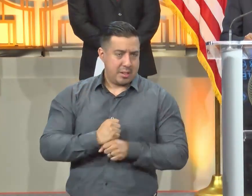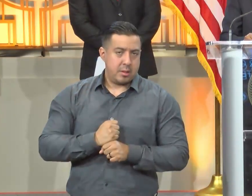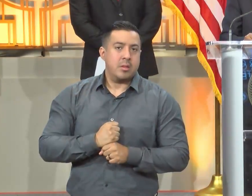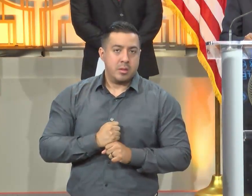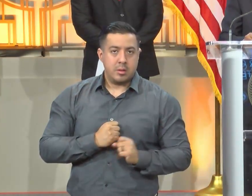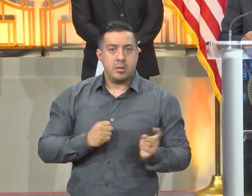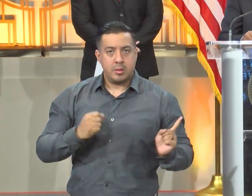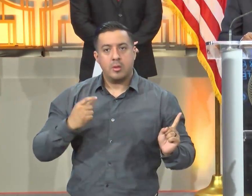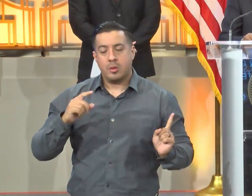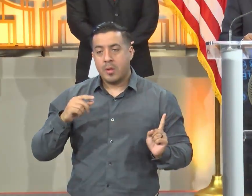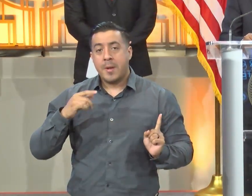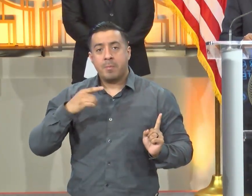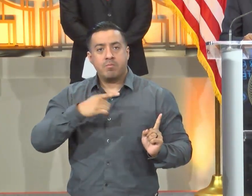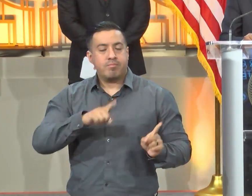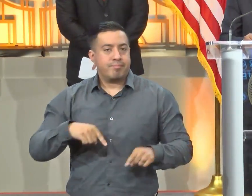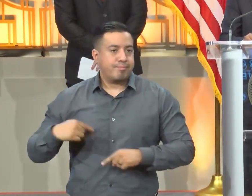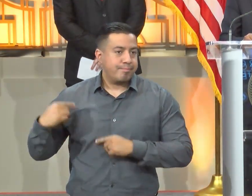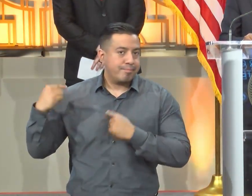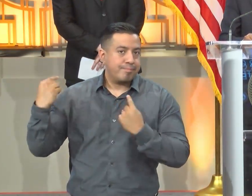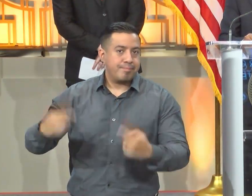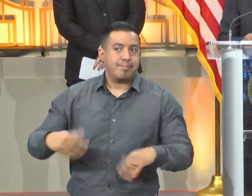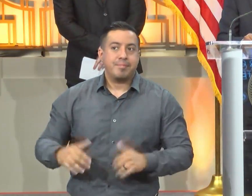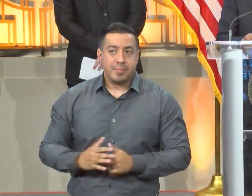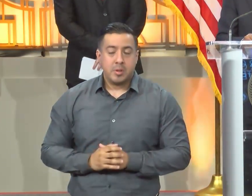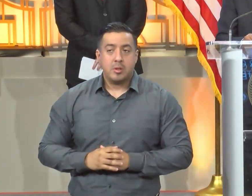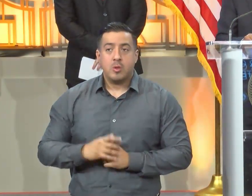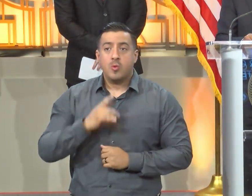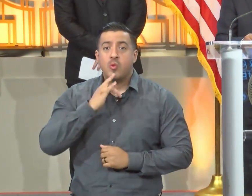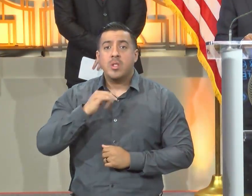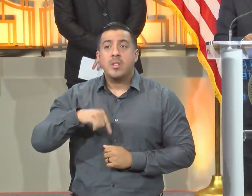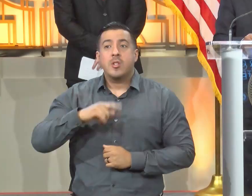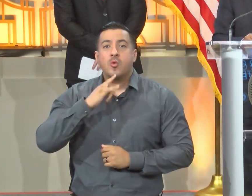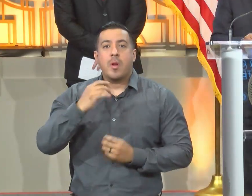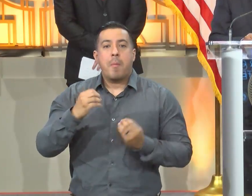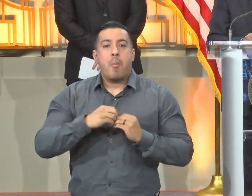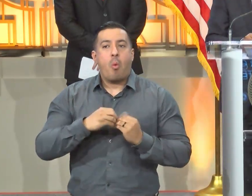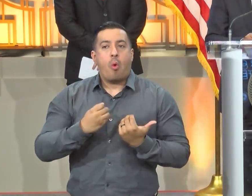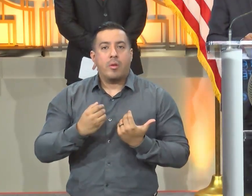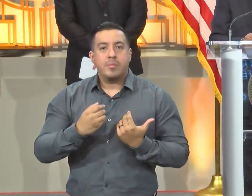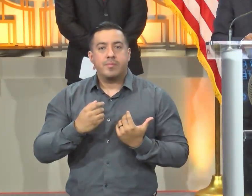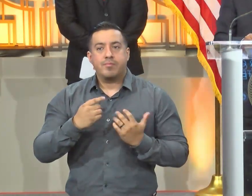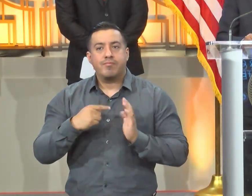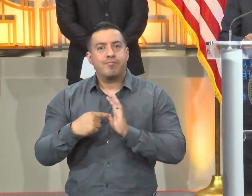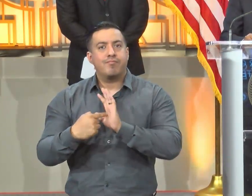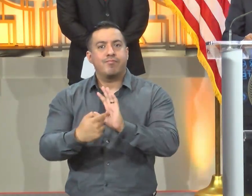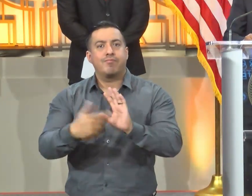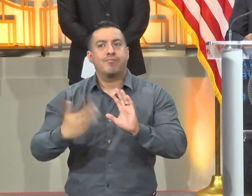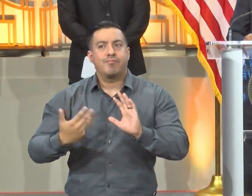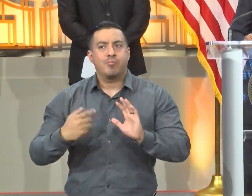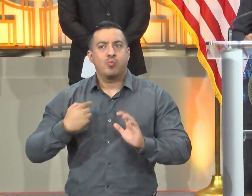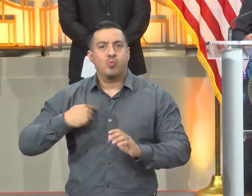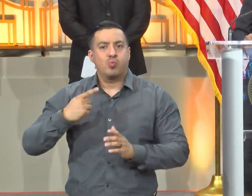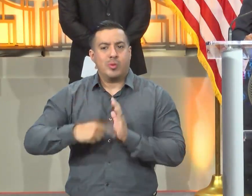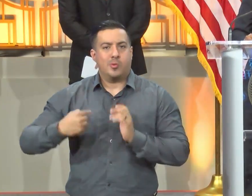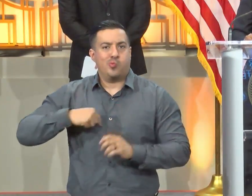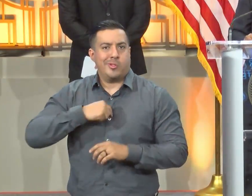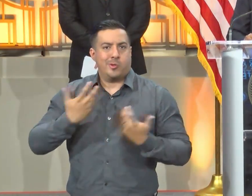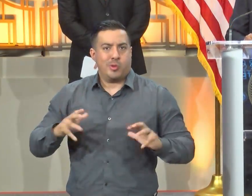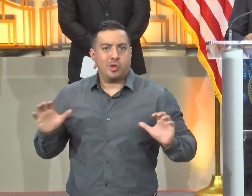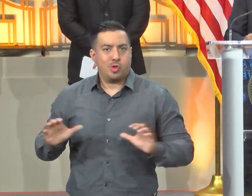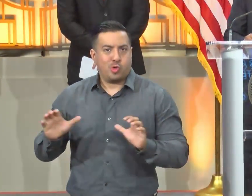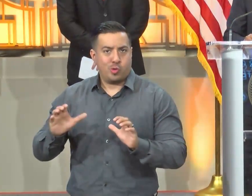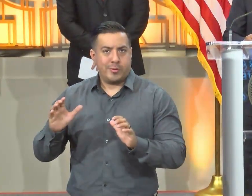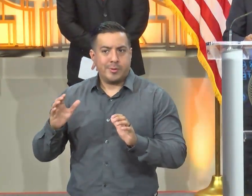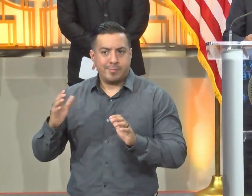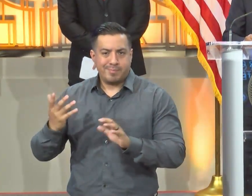8 years. And so this is just furthering what we have been doing here at the city and